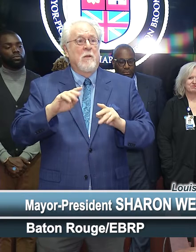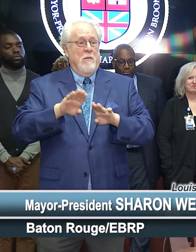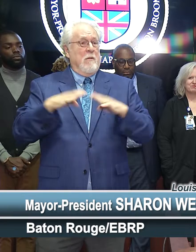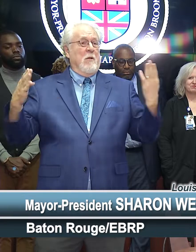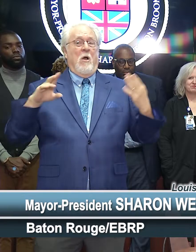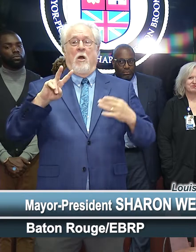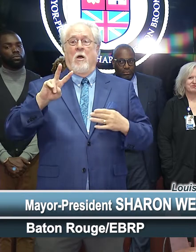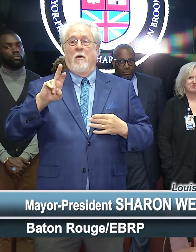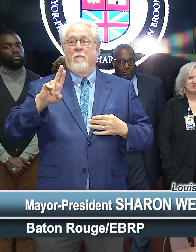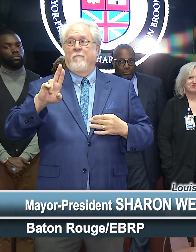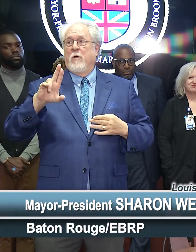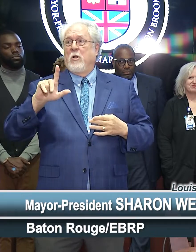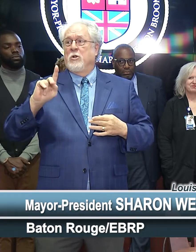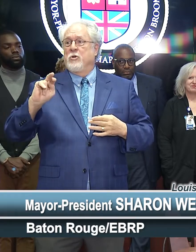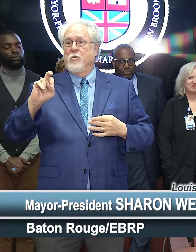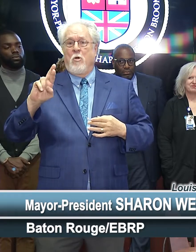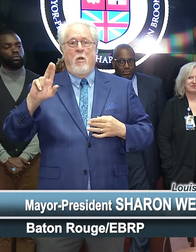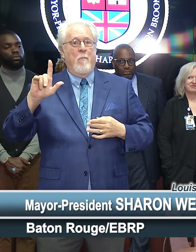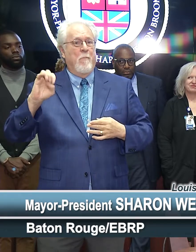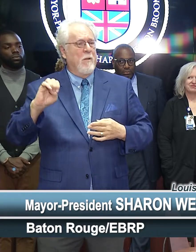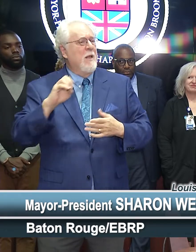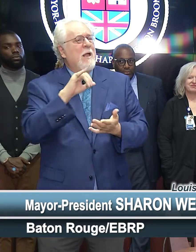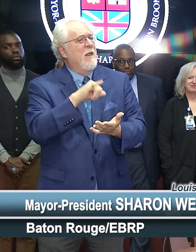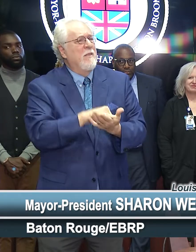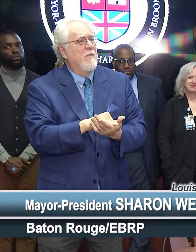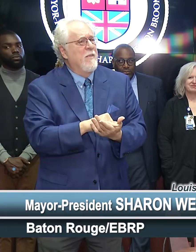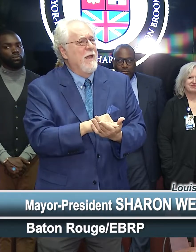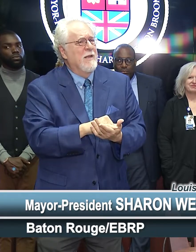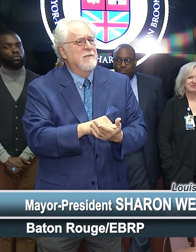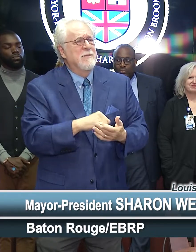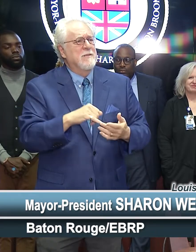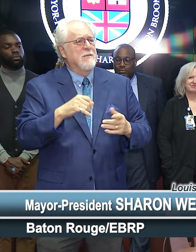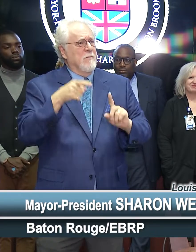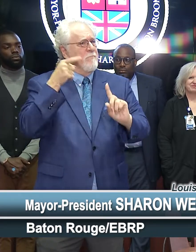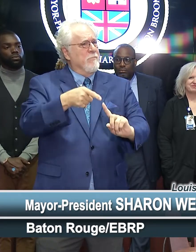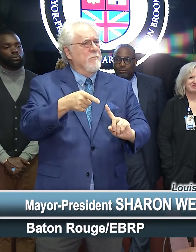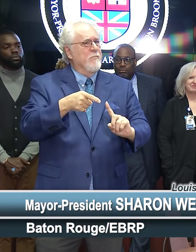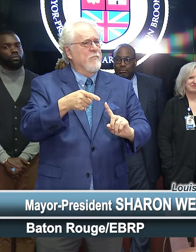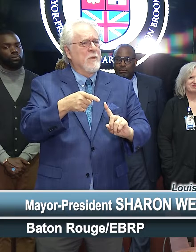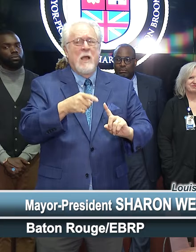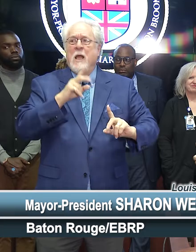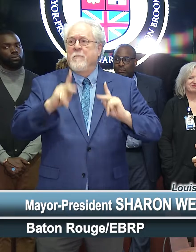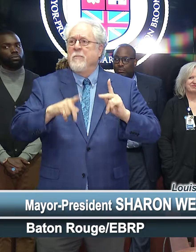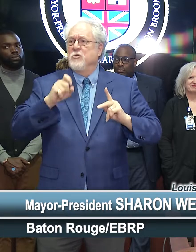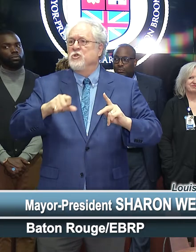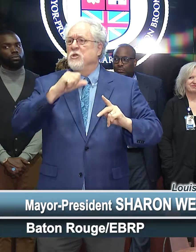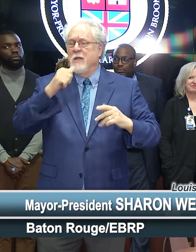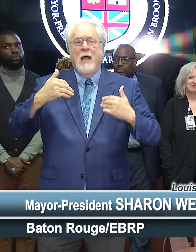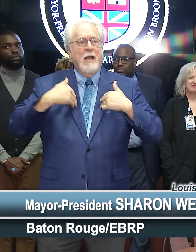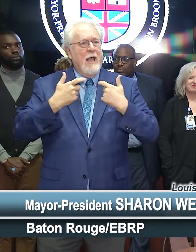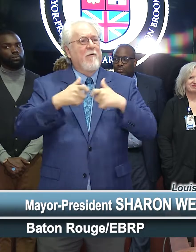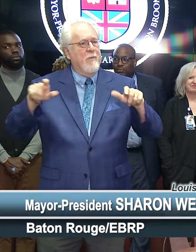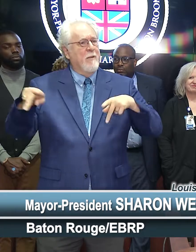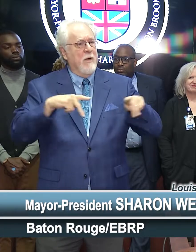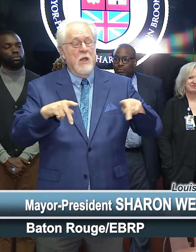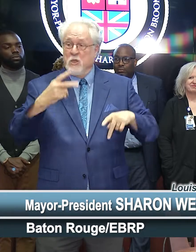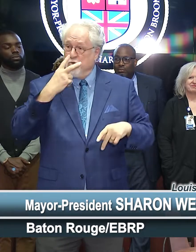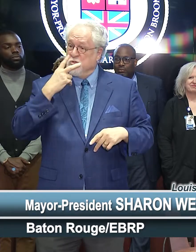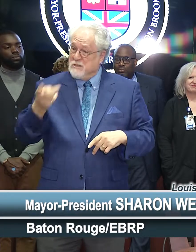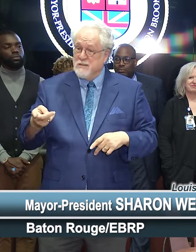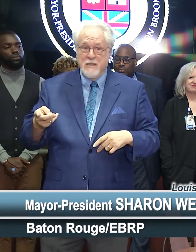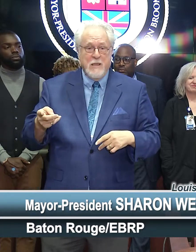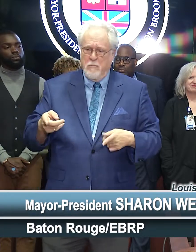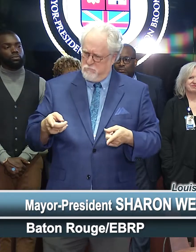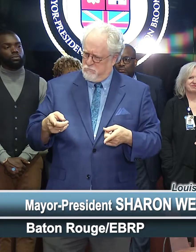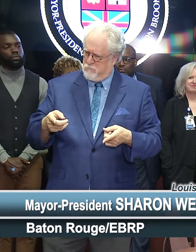vulnerable. And so that is the message. People should not be having it. If you see someone